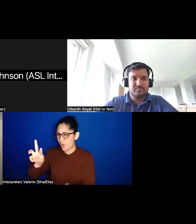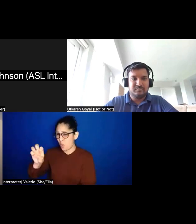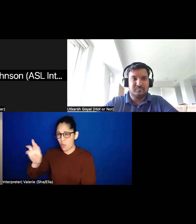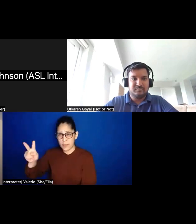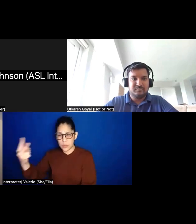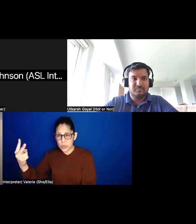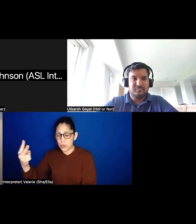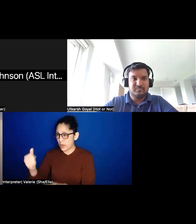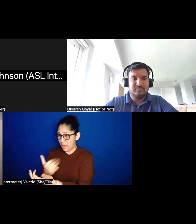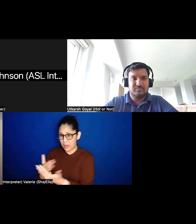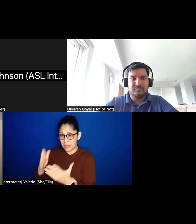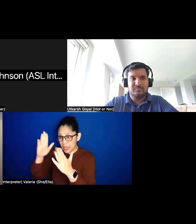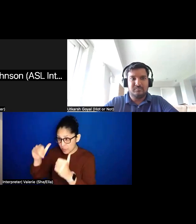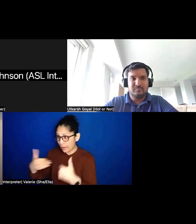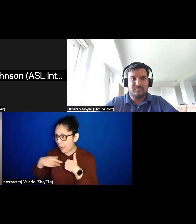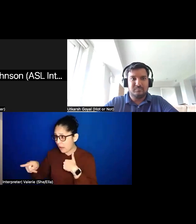expect it to have.